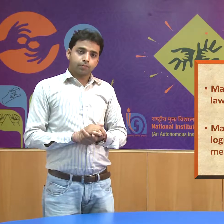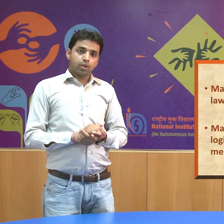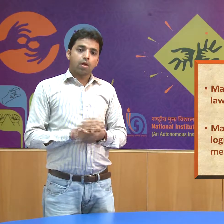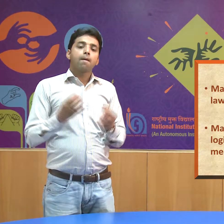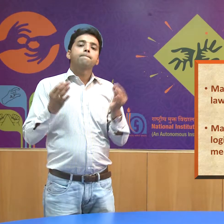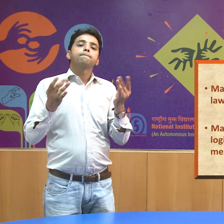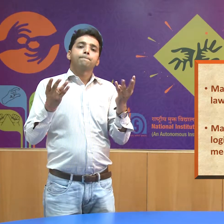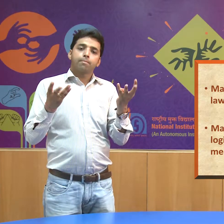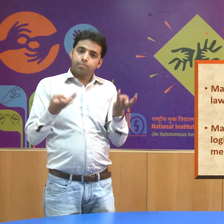mathematics,